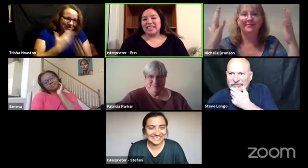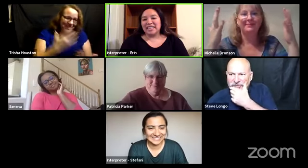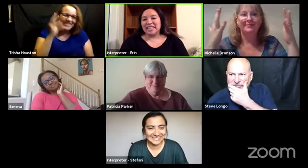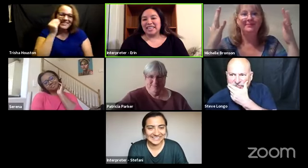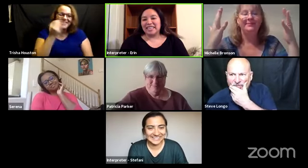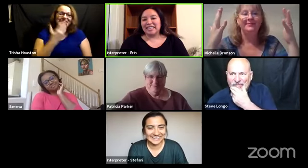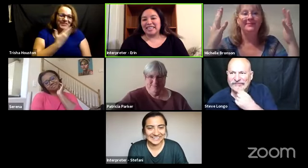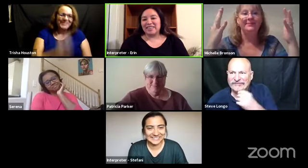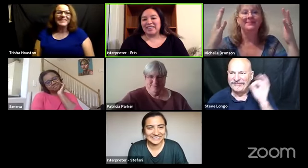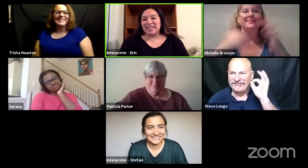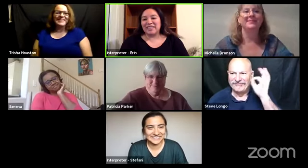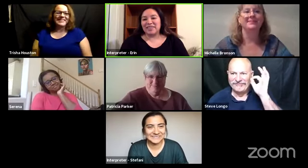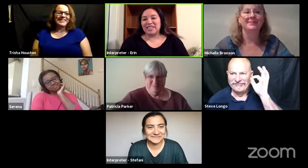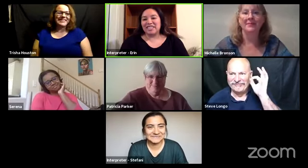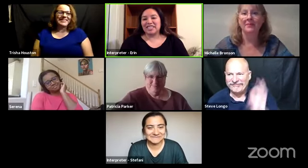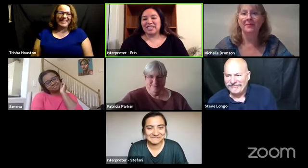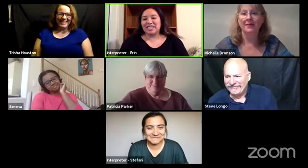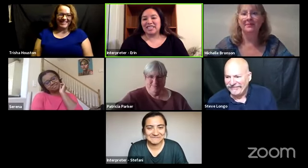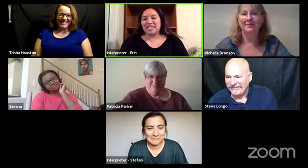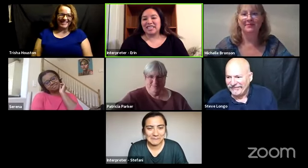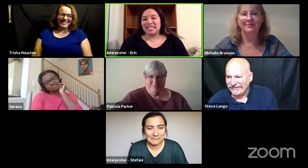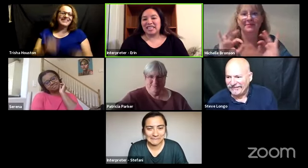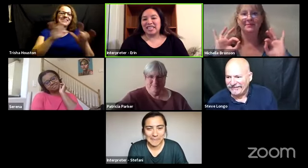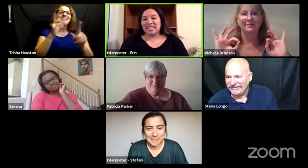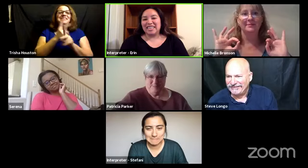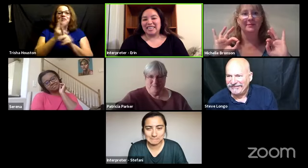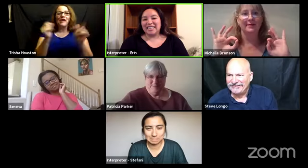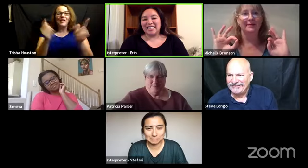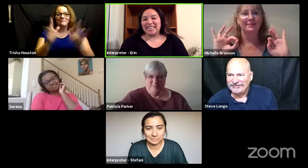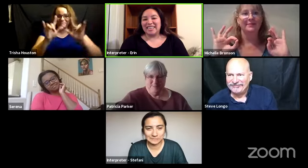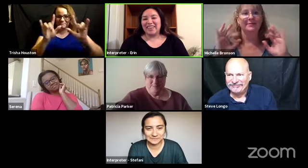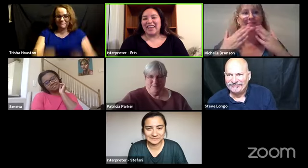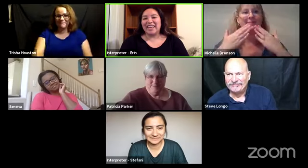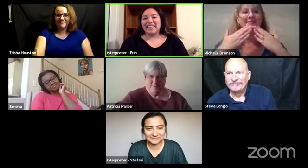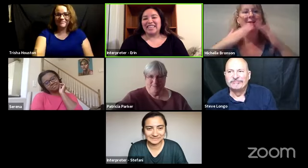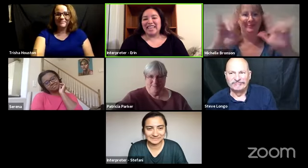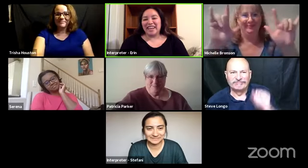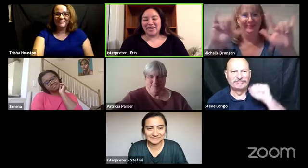So thank you so much. Okay, take care.